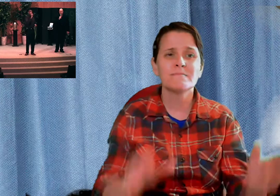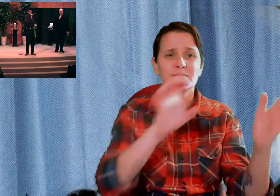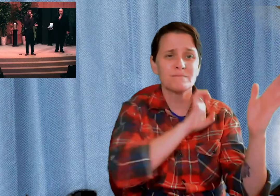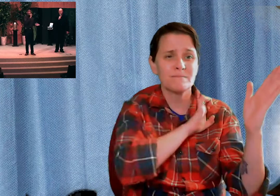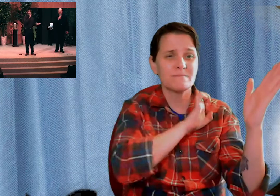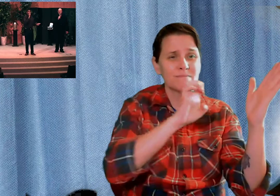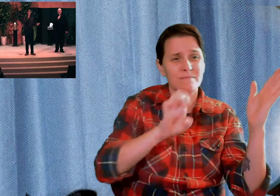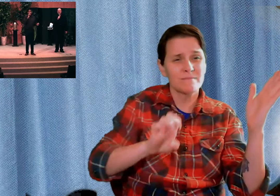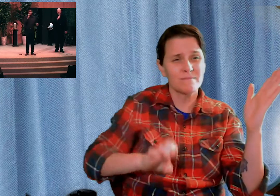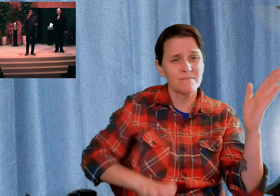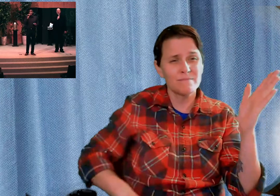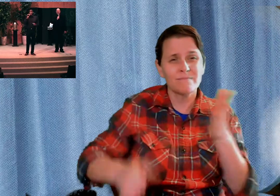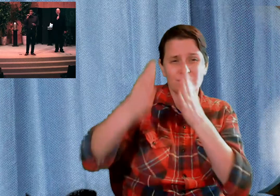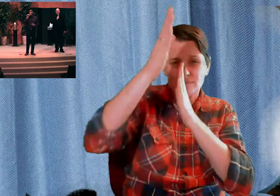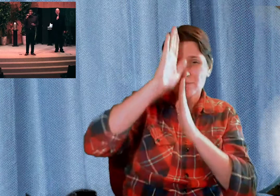Emmanuel.